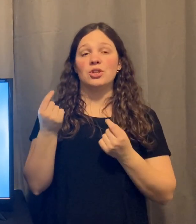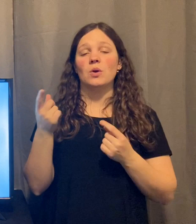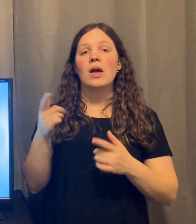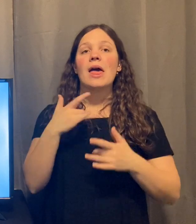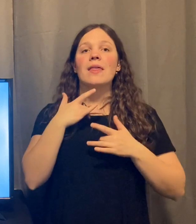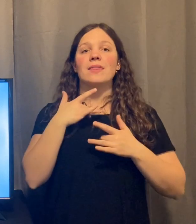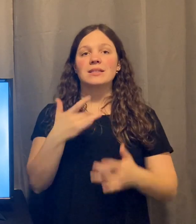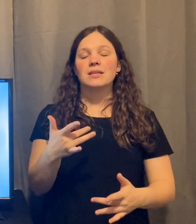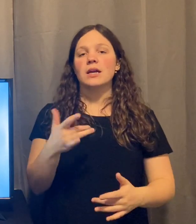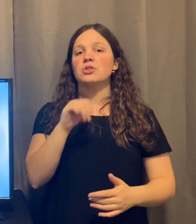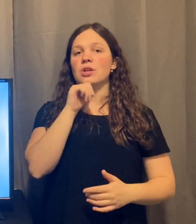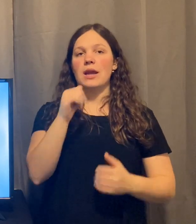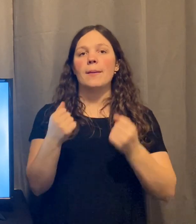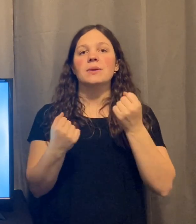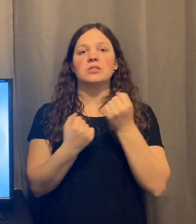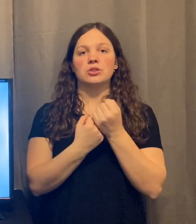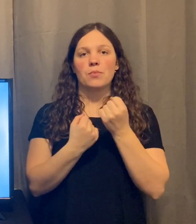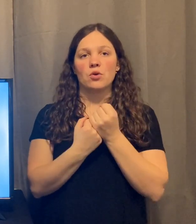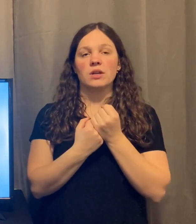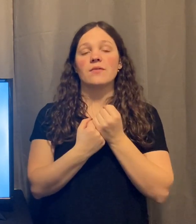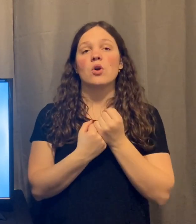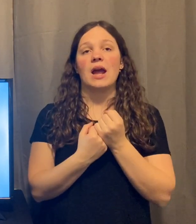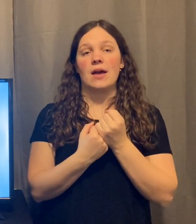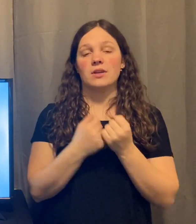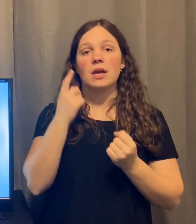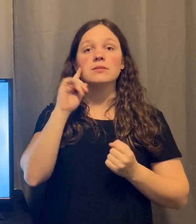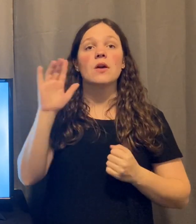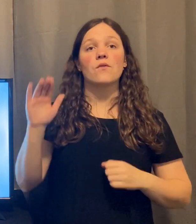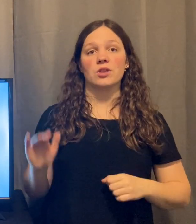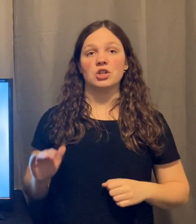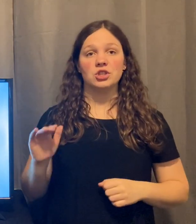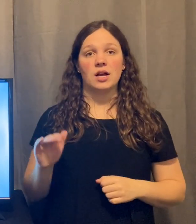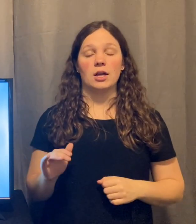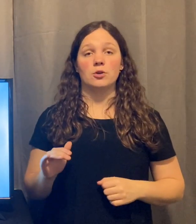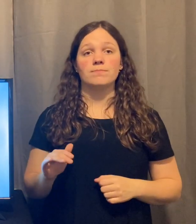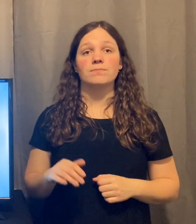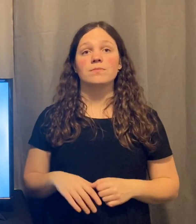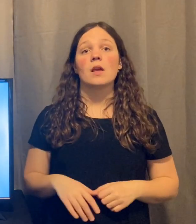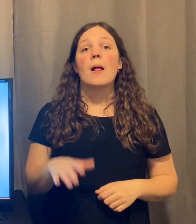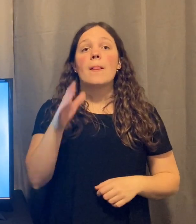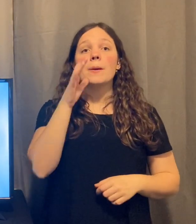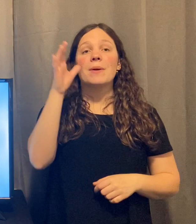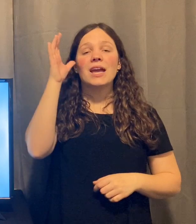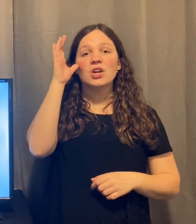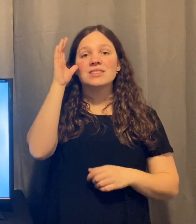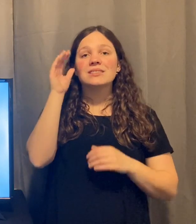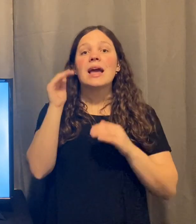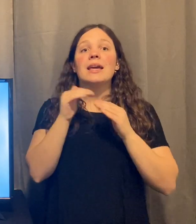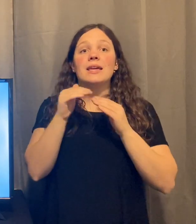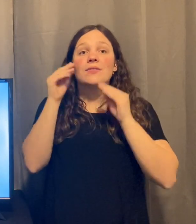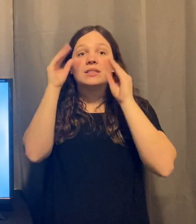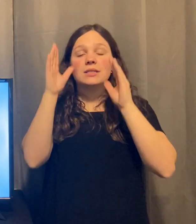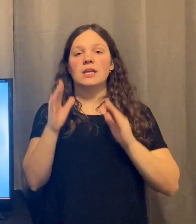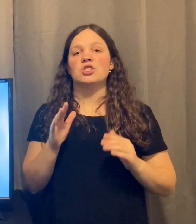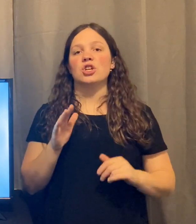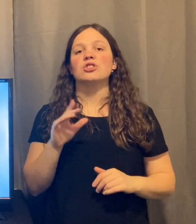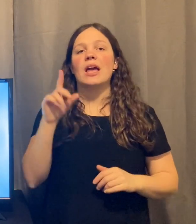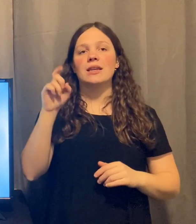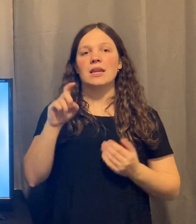do, they tend to not be supportive or advocate for their child. The parents, even teachers, need